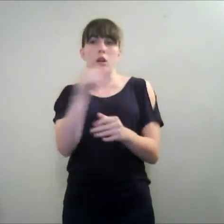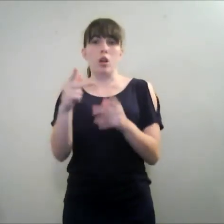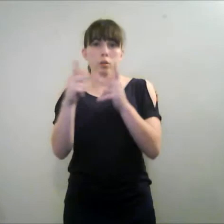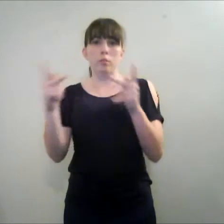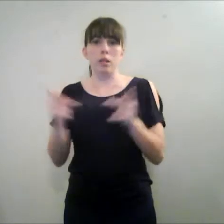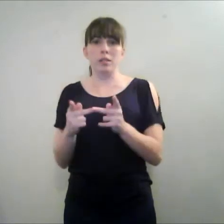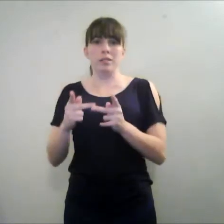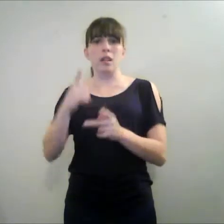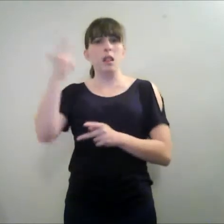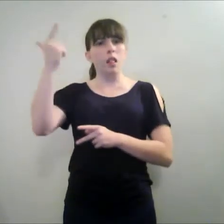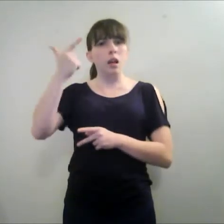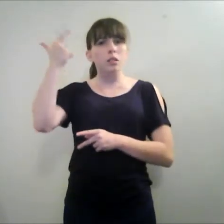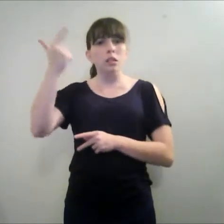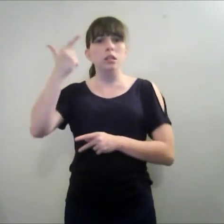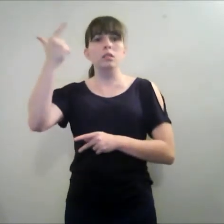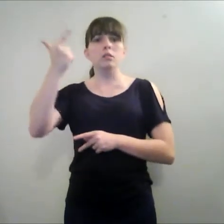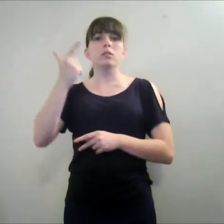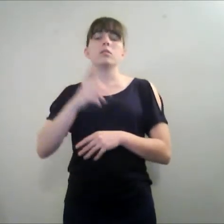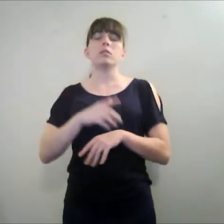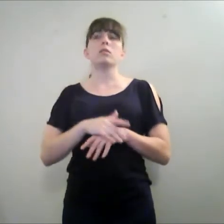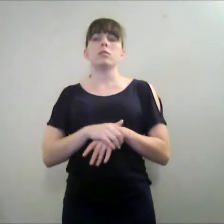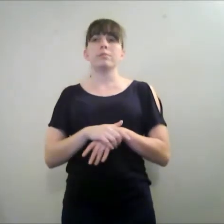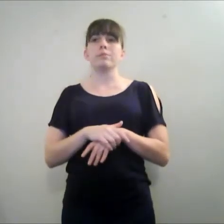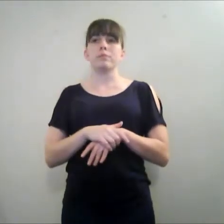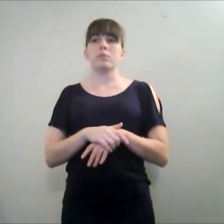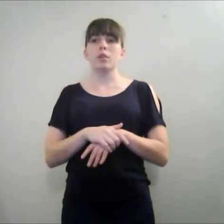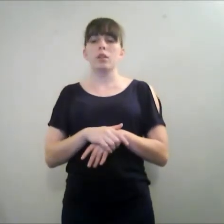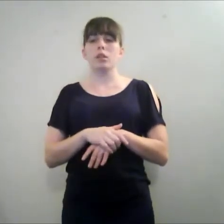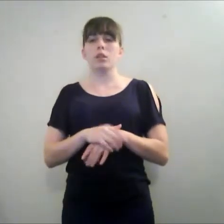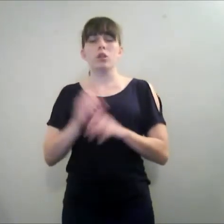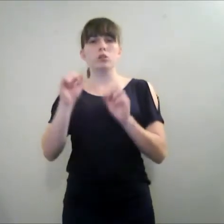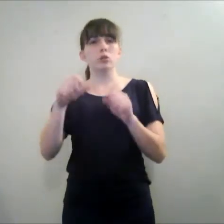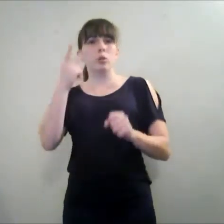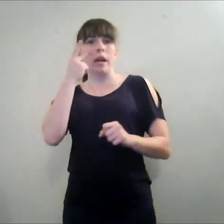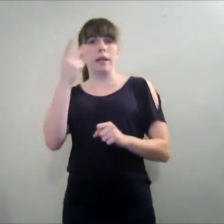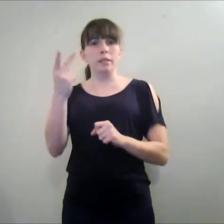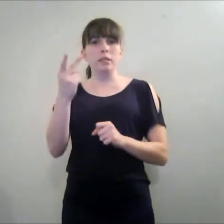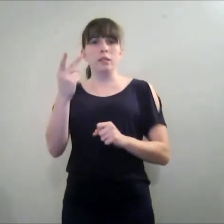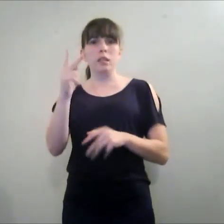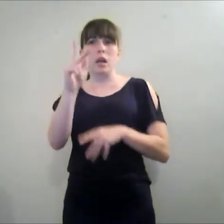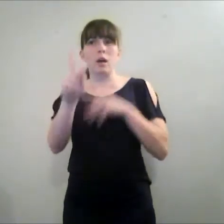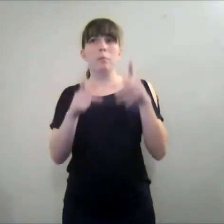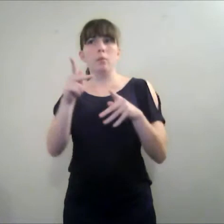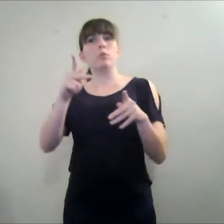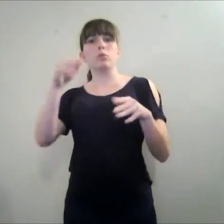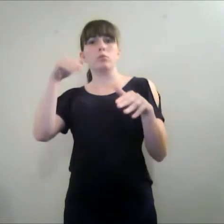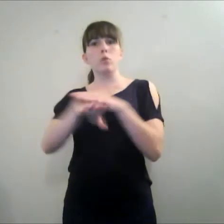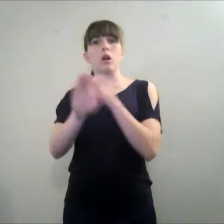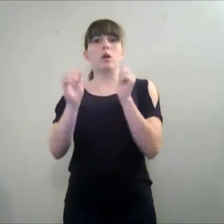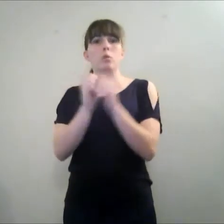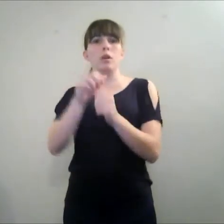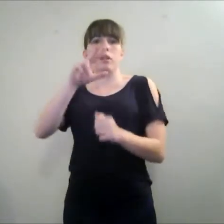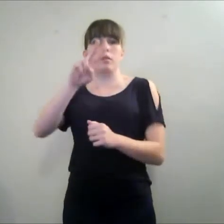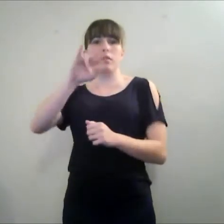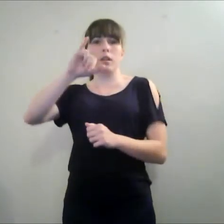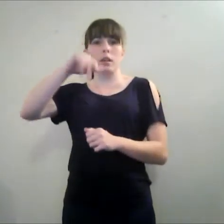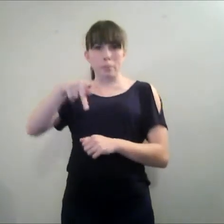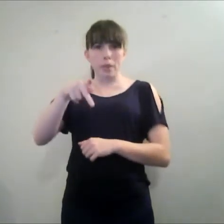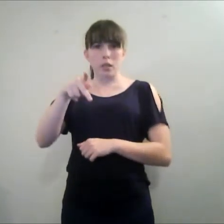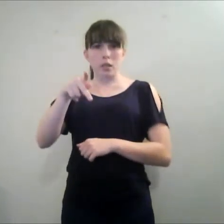the Wireless Festival in Hyde Park. You can see the person's walking in with their VIP band. It's just being checked by the Nokia phone that's reading the band. I'm only putting those up to show you